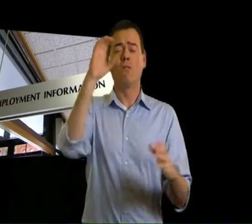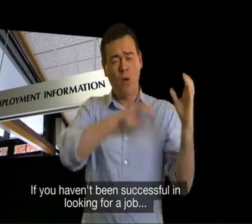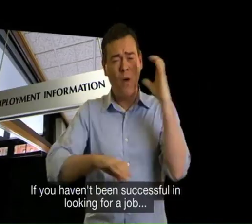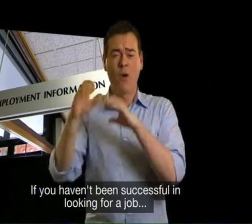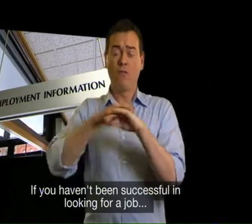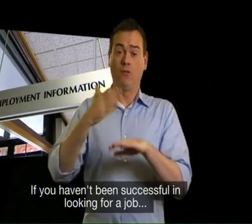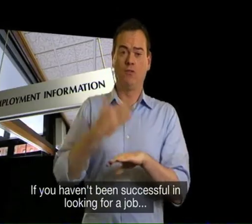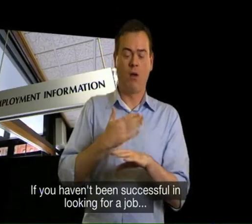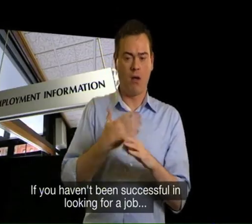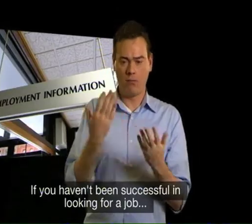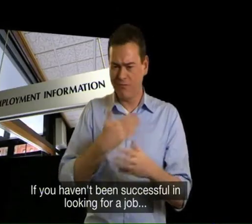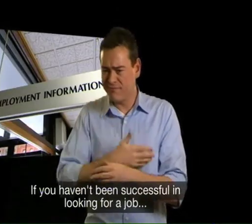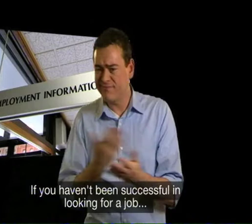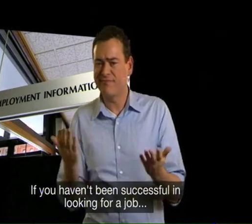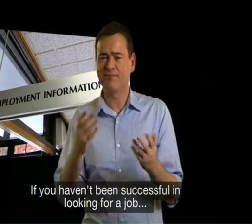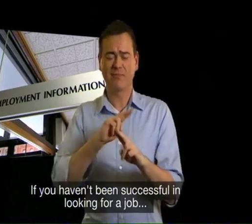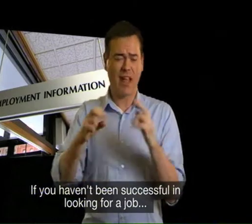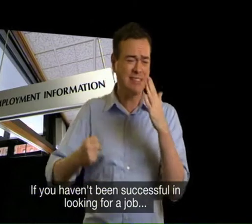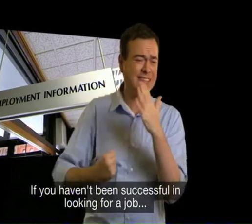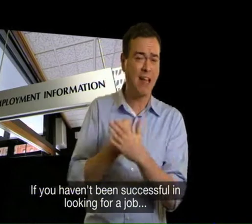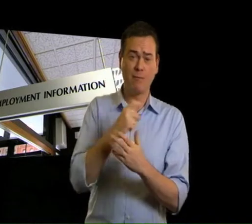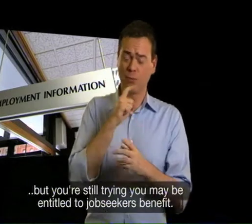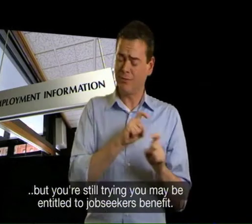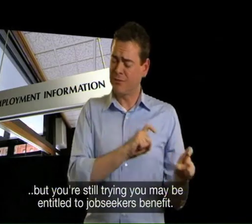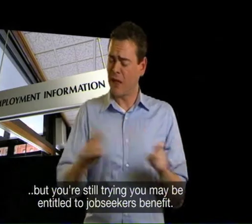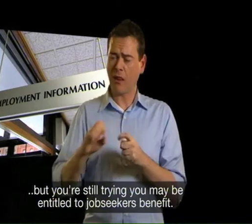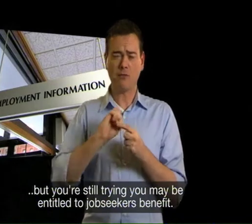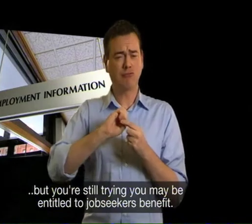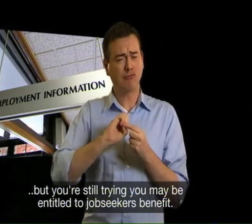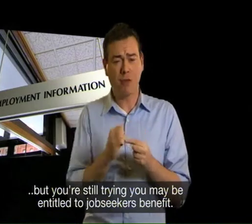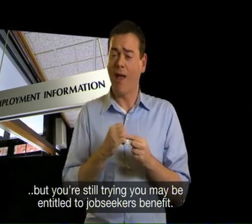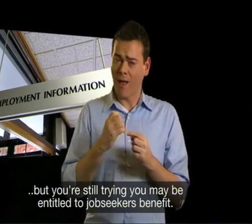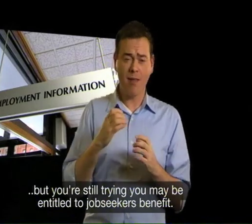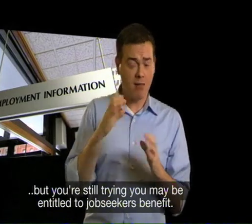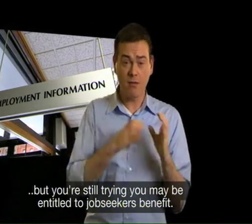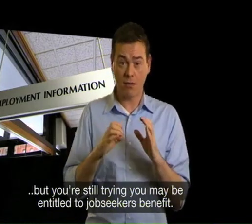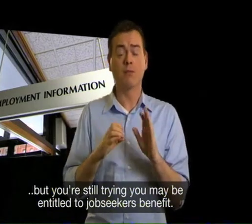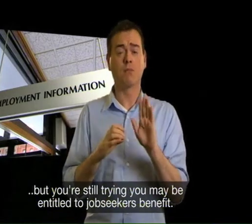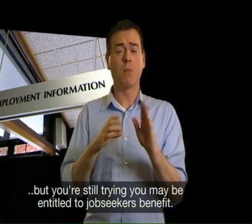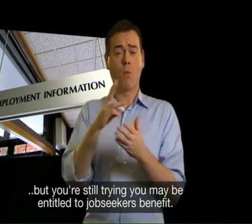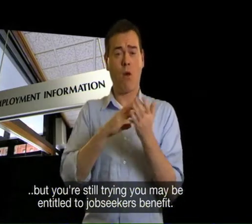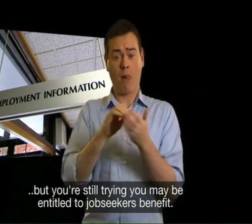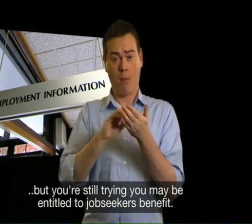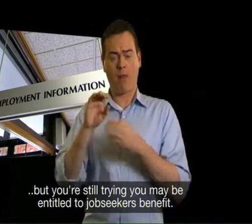If you haven't been successful in looking for a job, but you're still trying hard to do it, you may be entitled to job seekers'